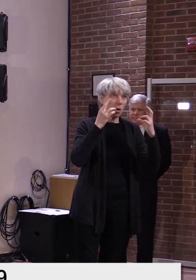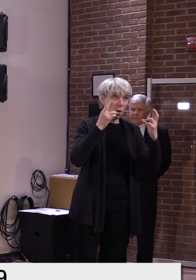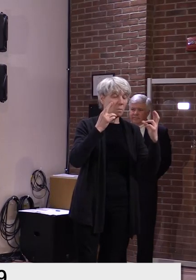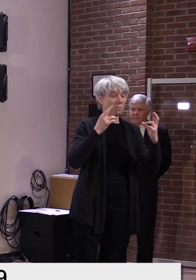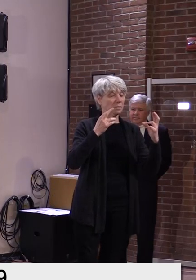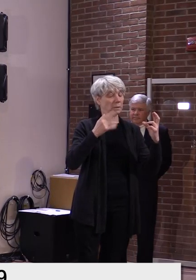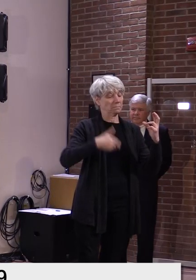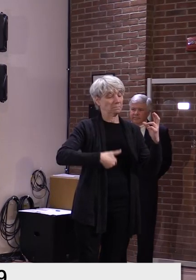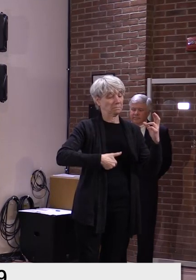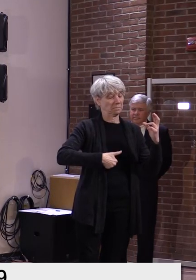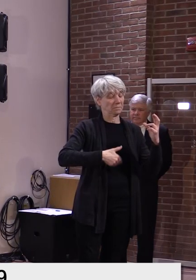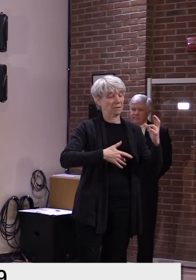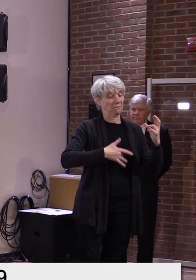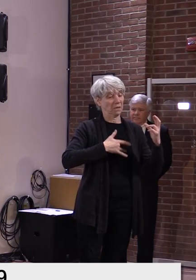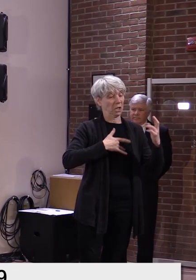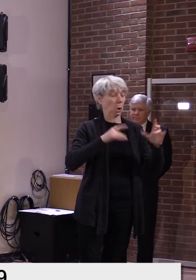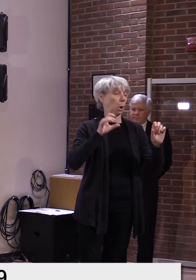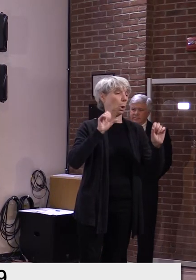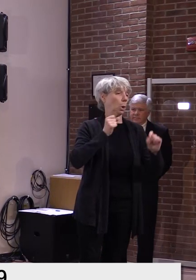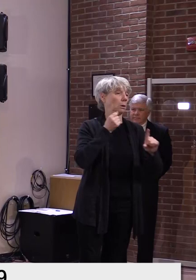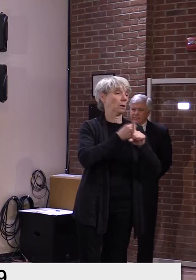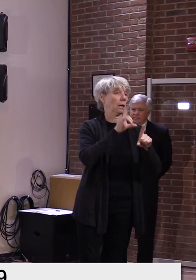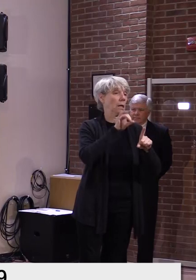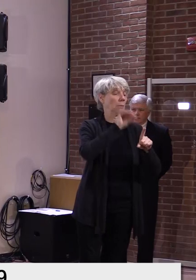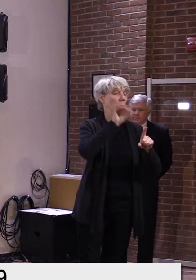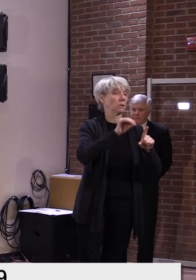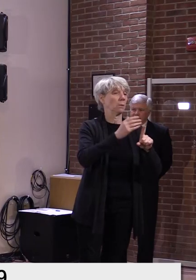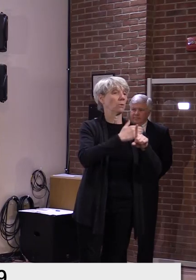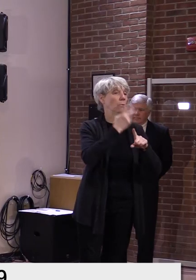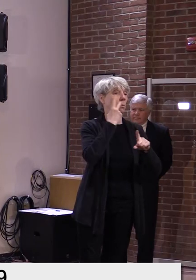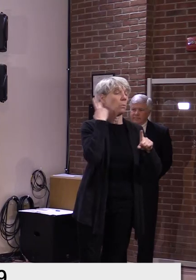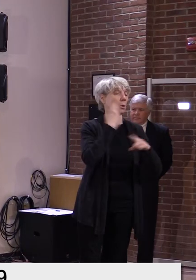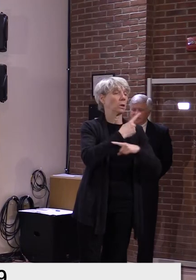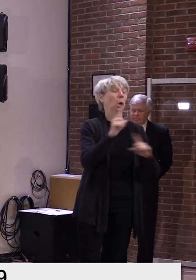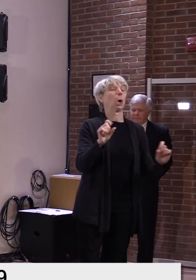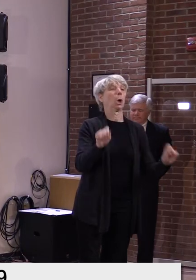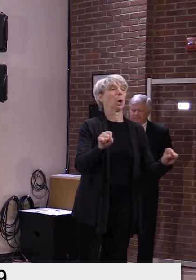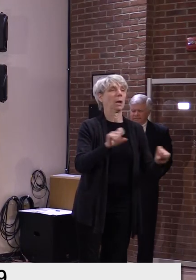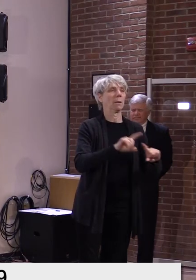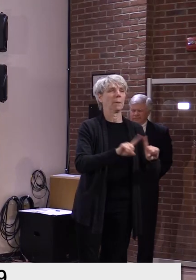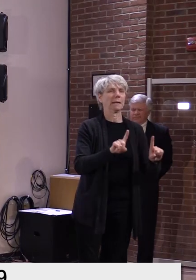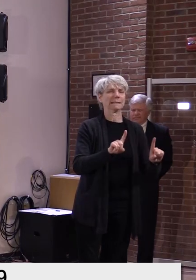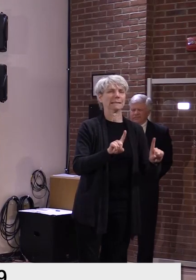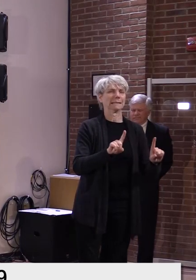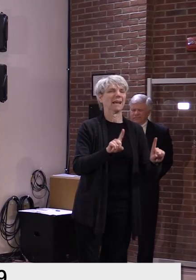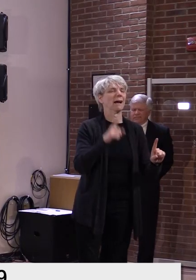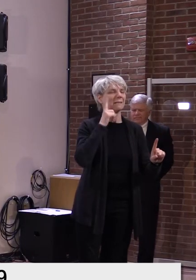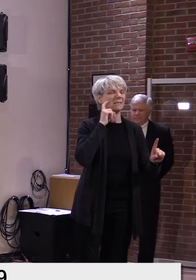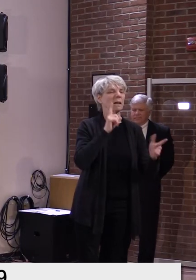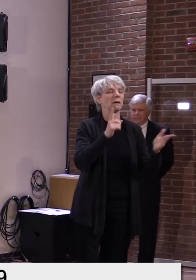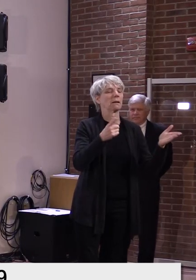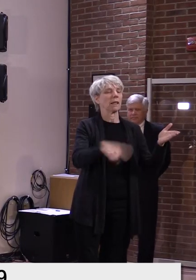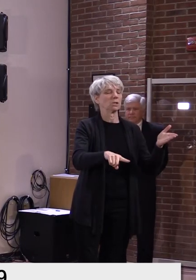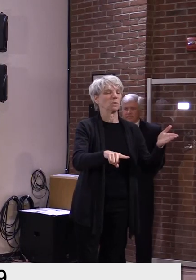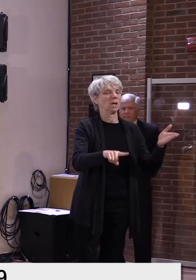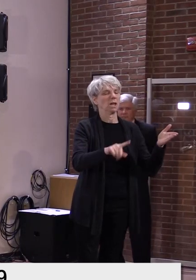hit that mark, the 80% mark before Memorial Day, but I think it's likely it'll be into next week.